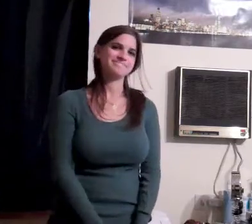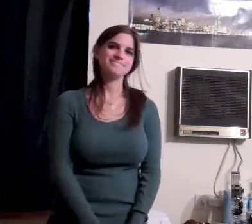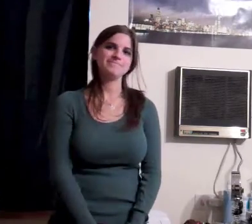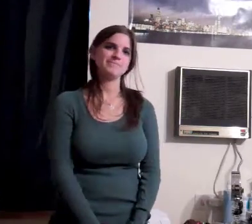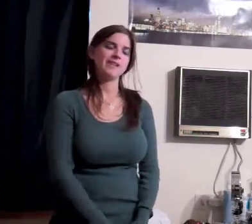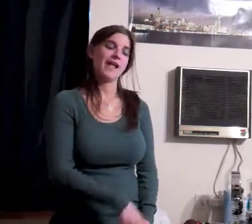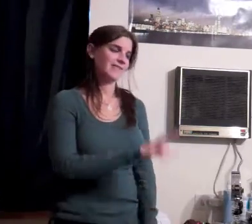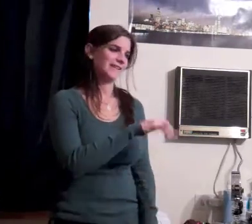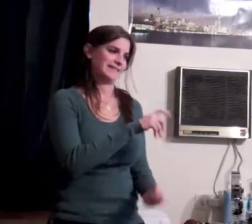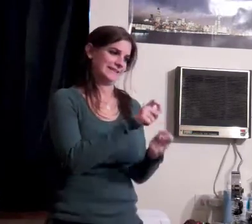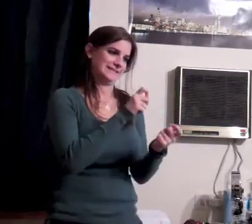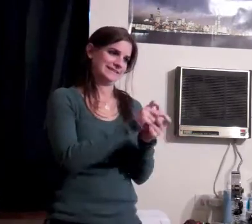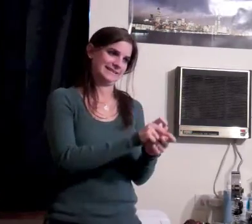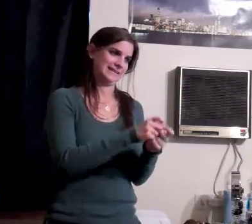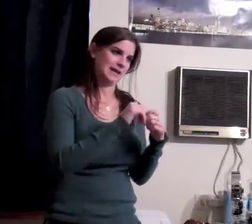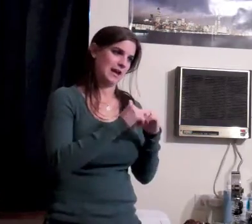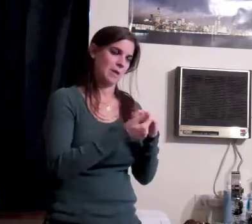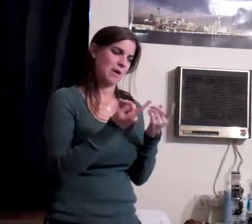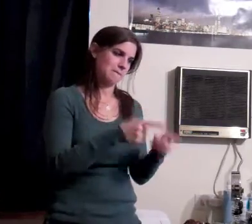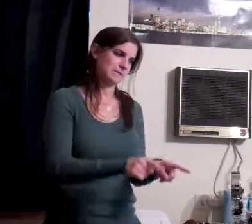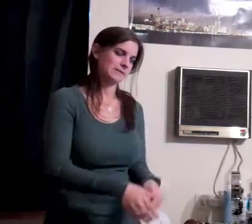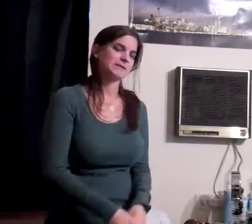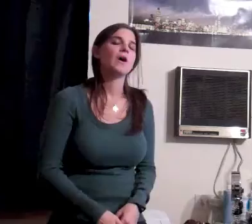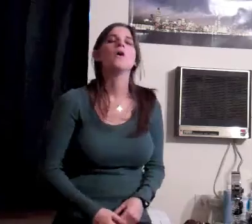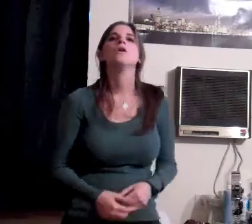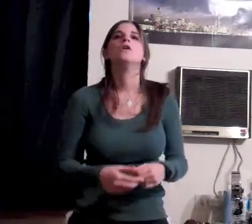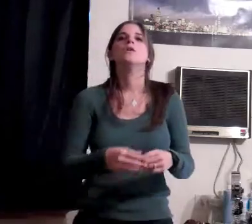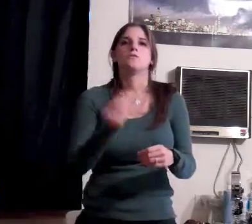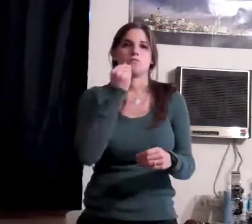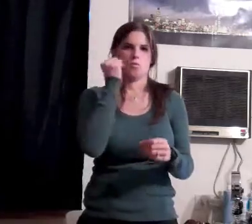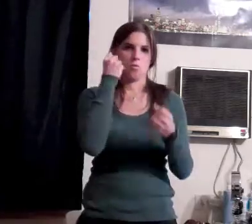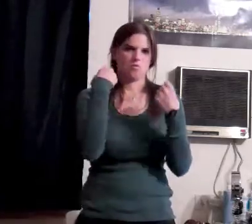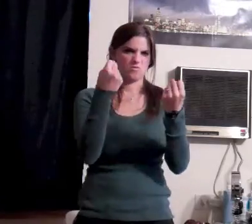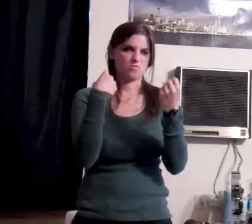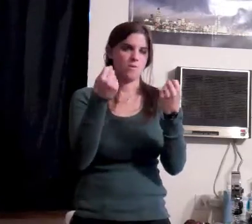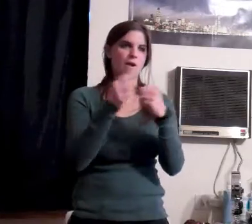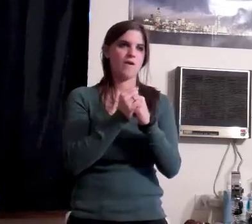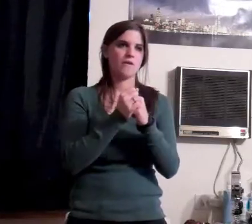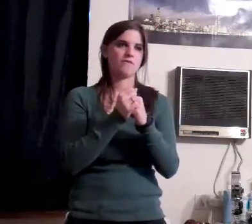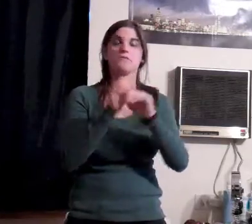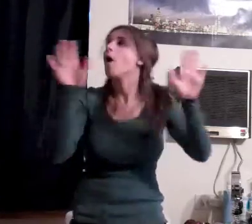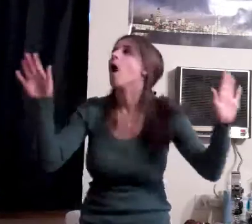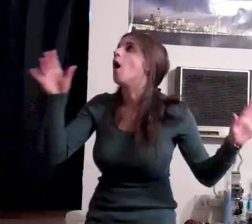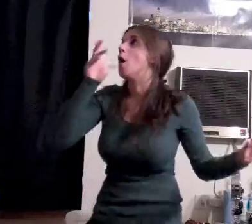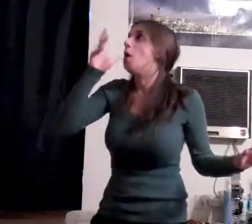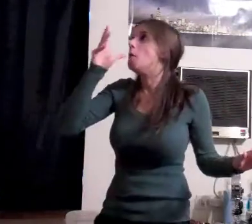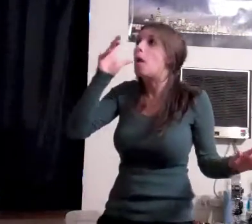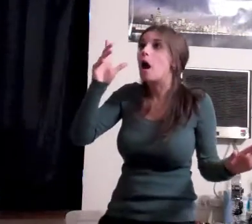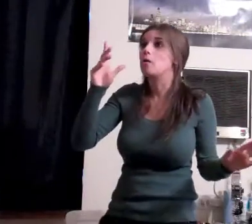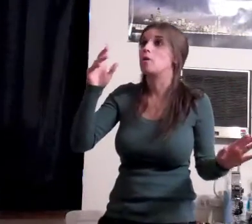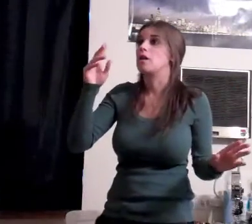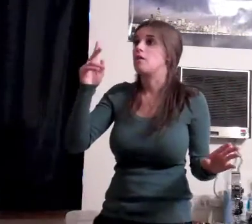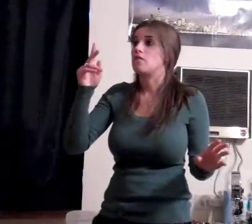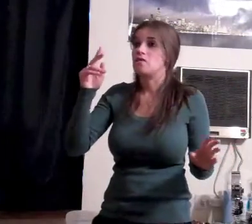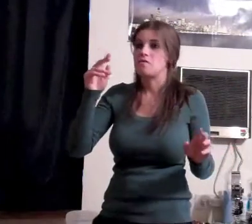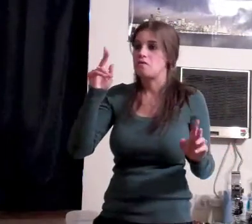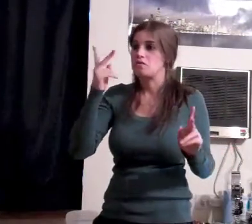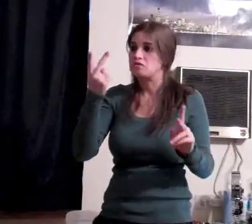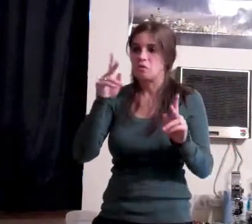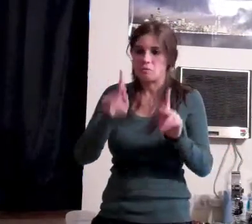Exactly how it happens. So then we're driving home, and she's looking out the window, and she goes, Mom, what if just two people saw each other in the street, like a man and woman? They just started doing it. Would